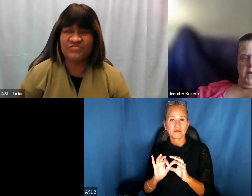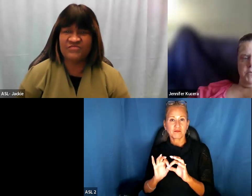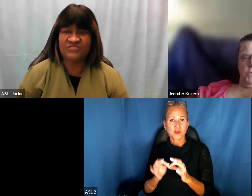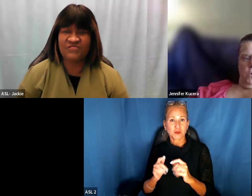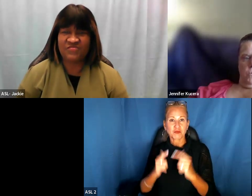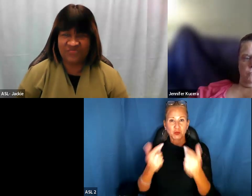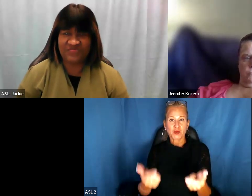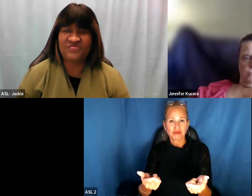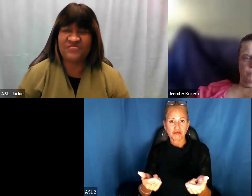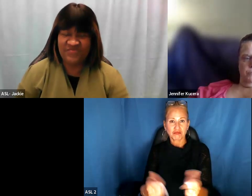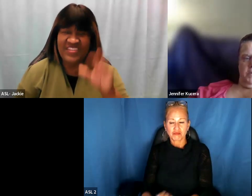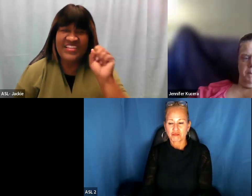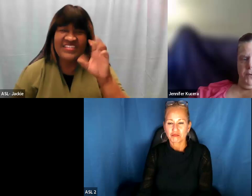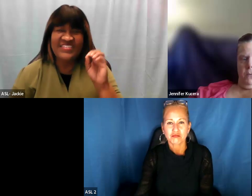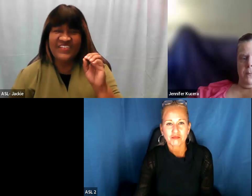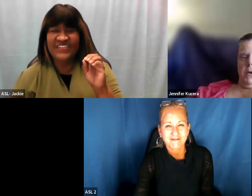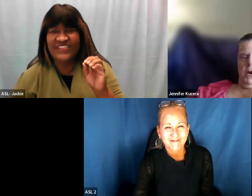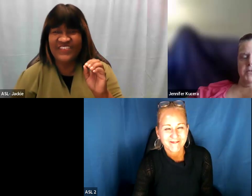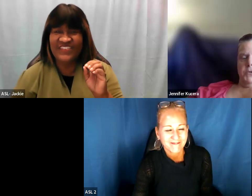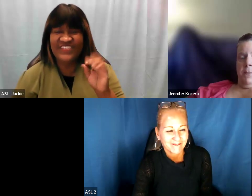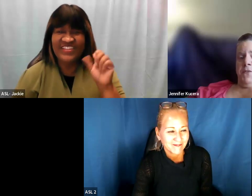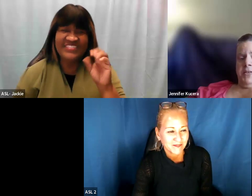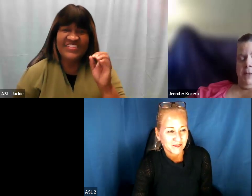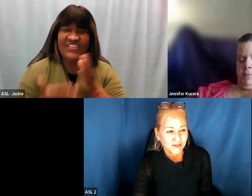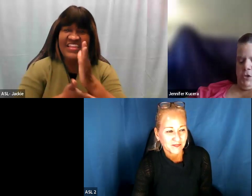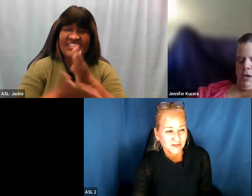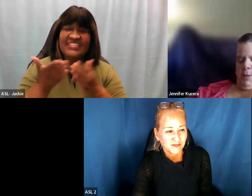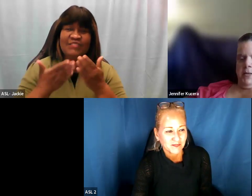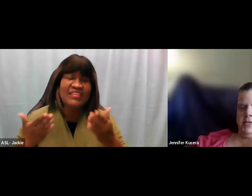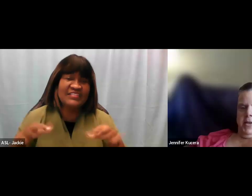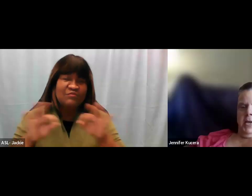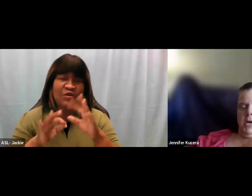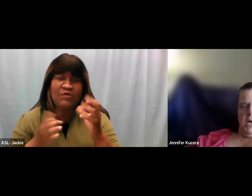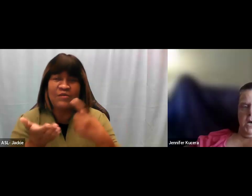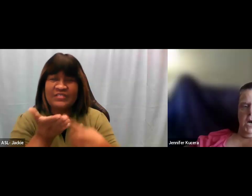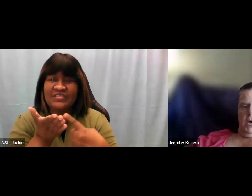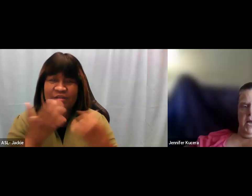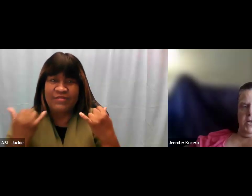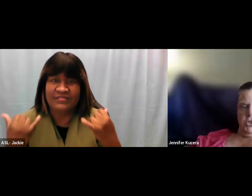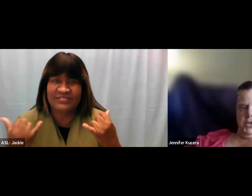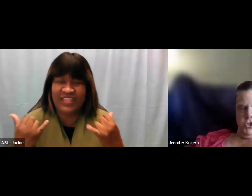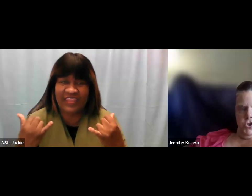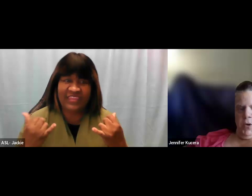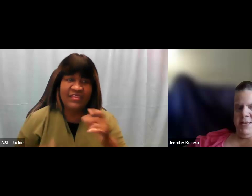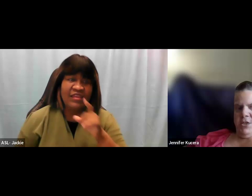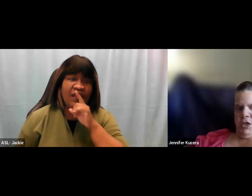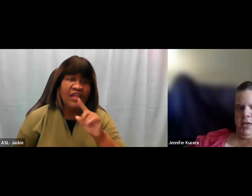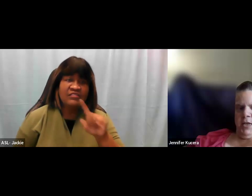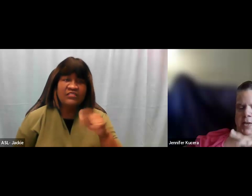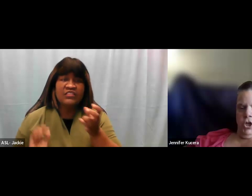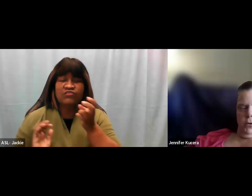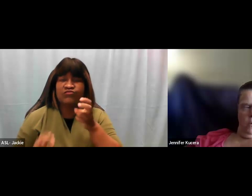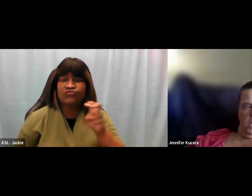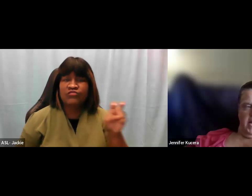All right, so, yep, there we go. All right, so some of the things I'm going to be talking about today are actually just